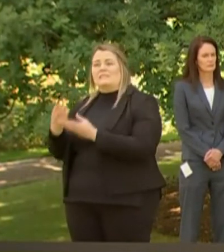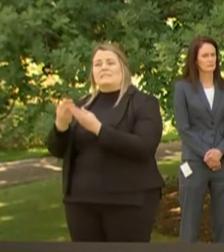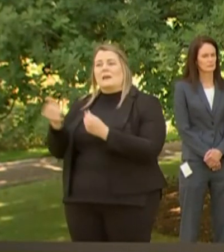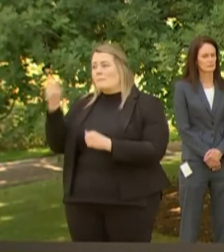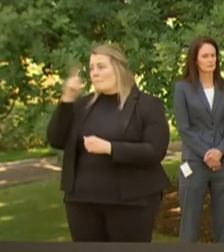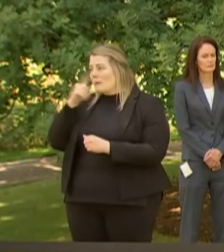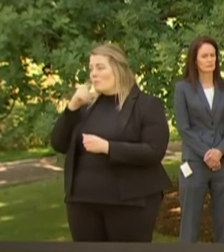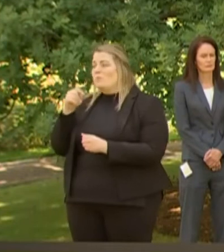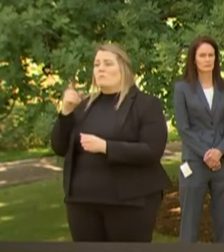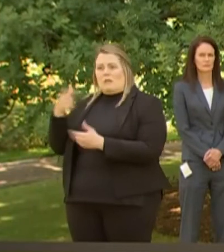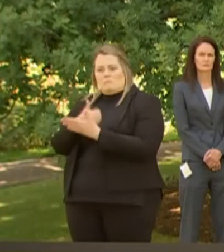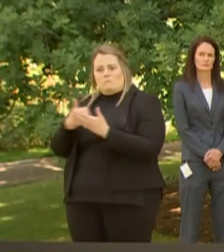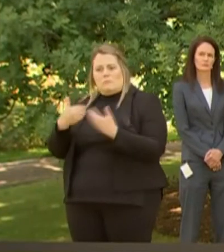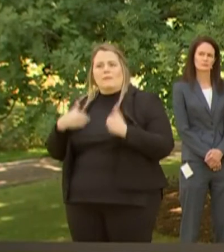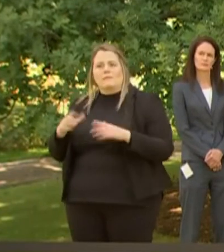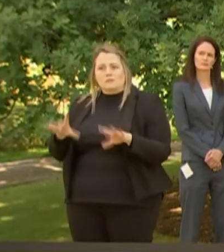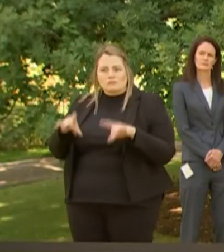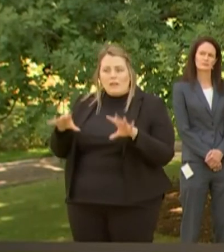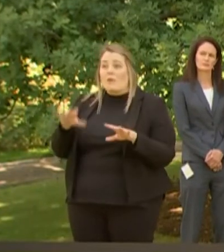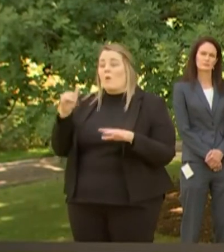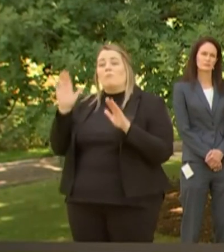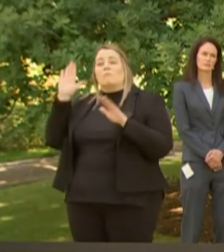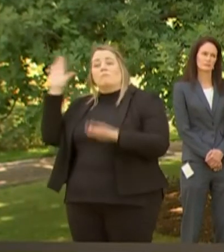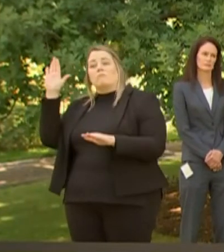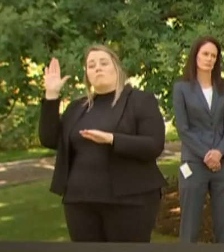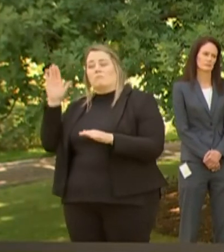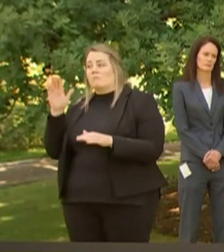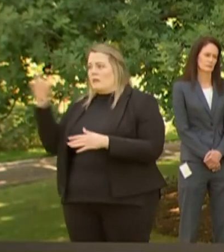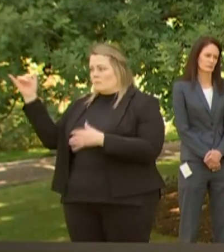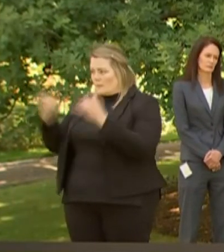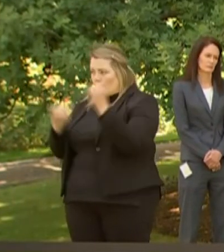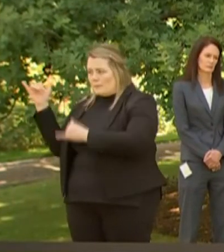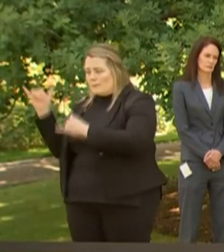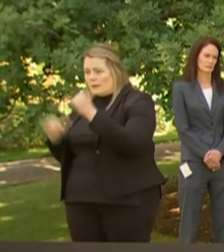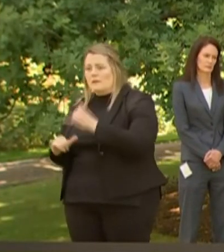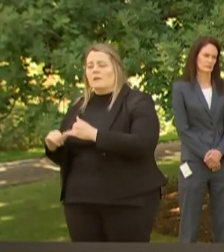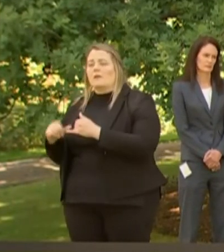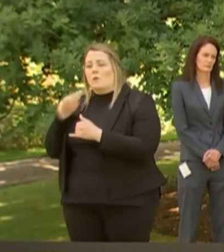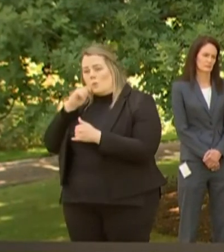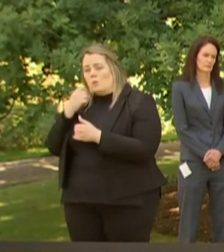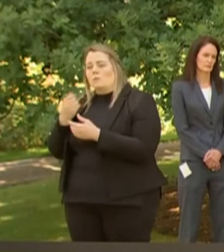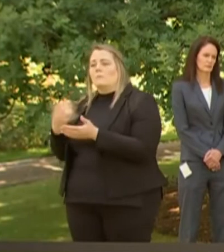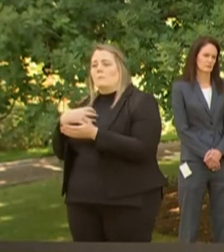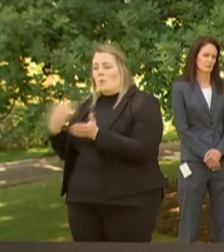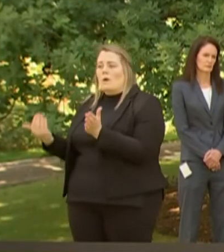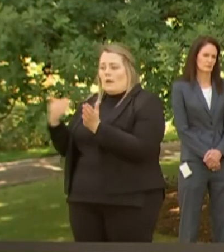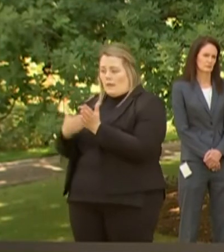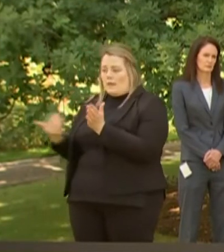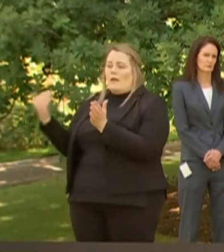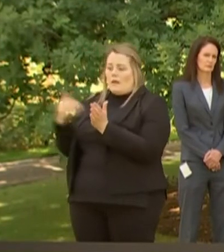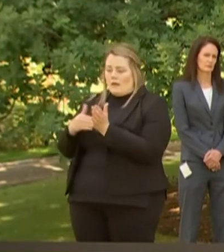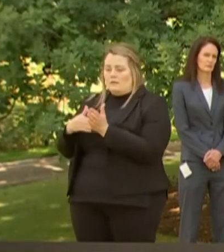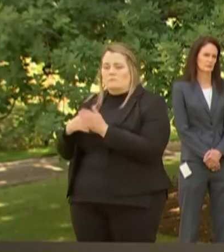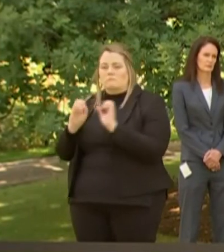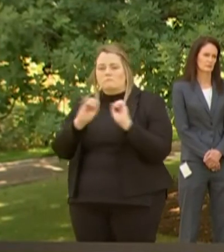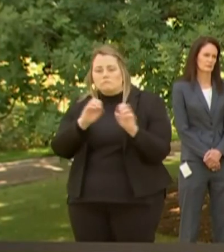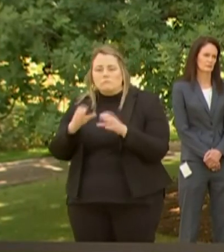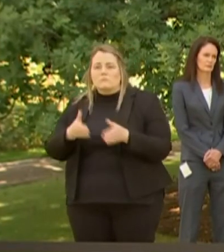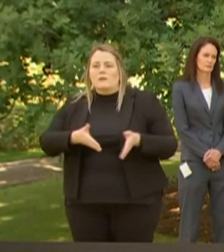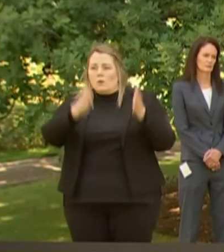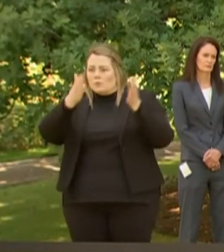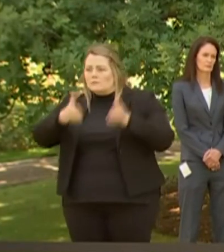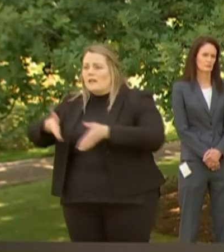that number per day, and that number will grow over time, it's appropriate to have a different, and plus of course the virus status